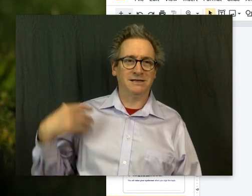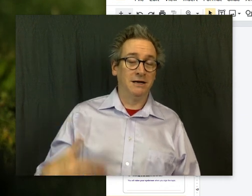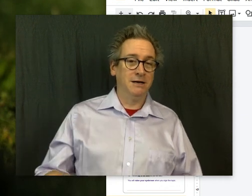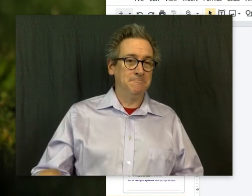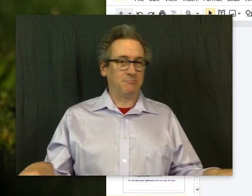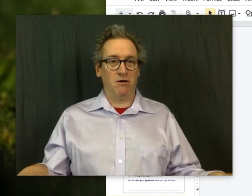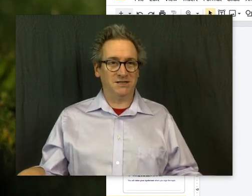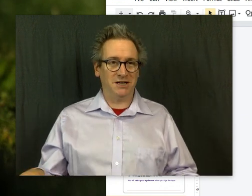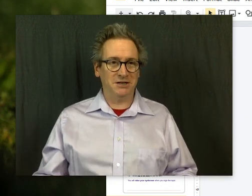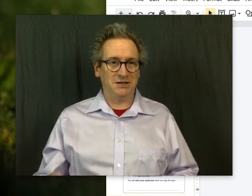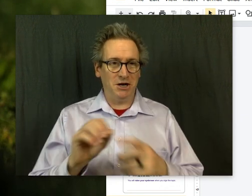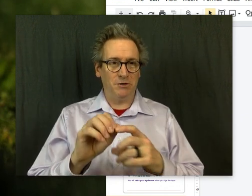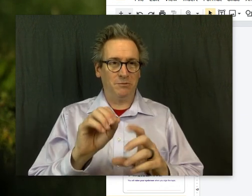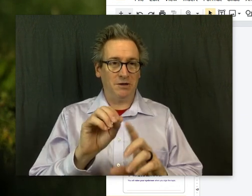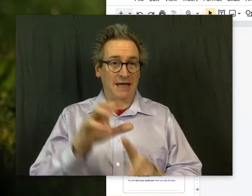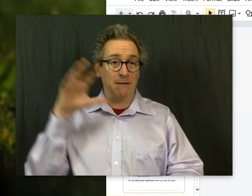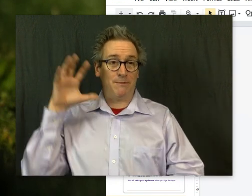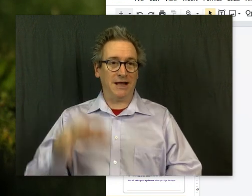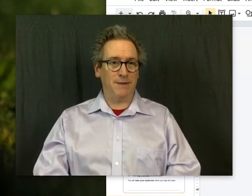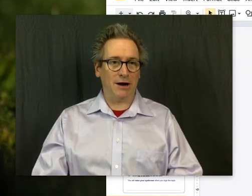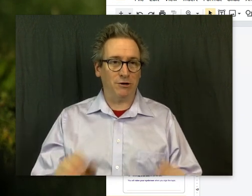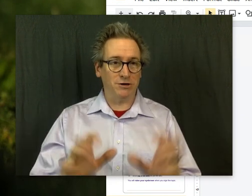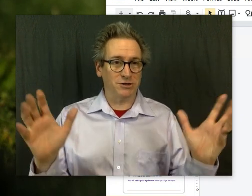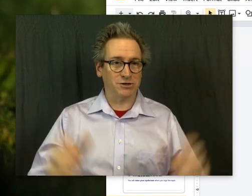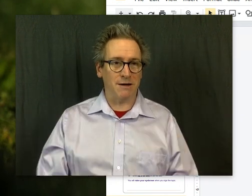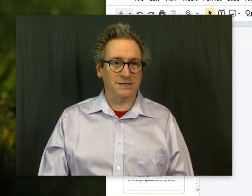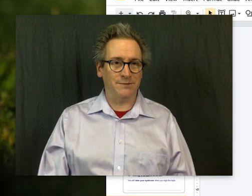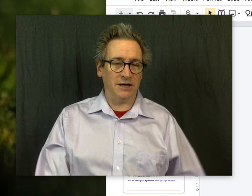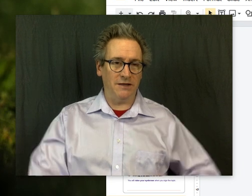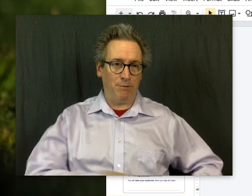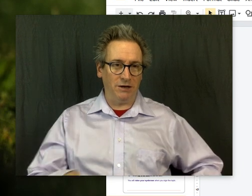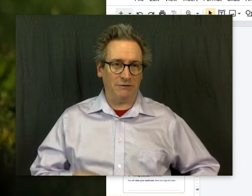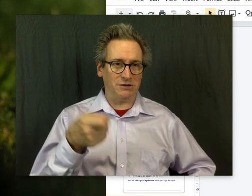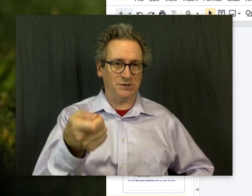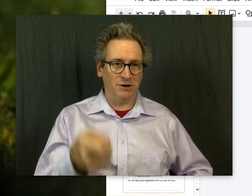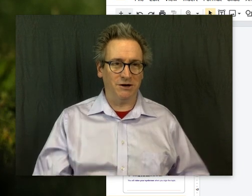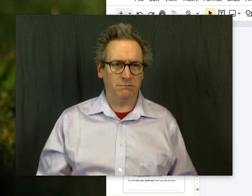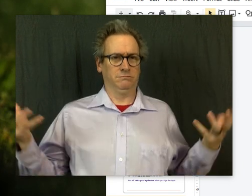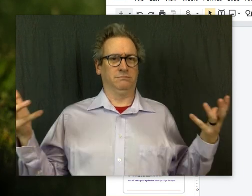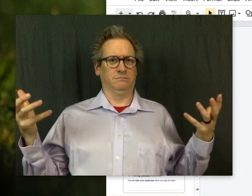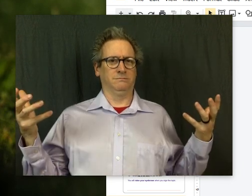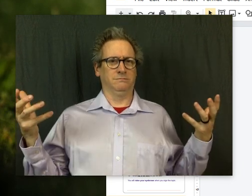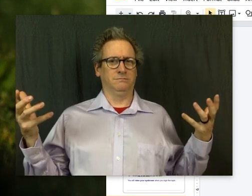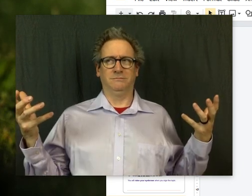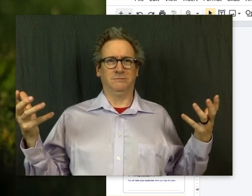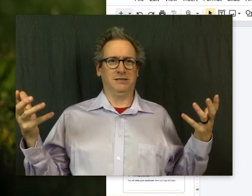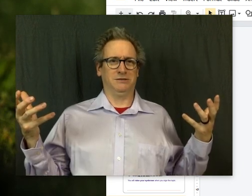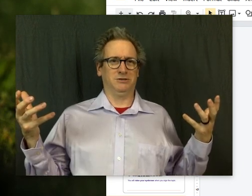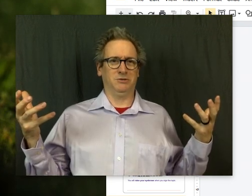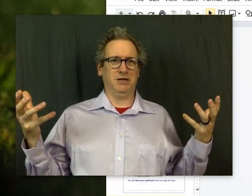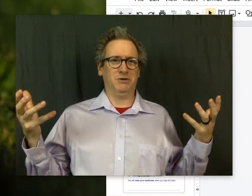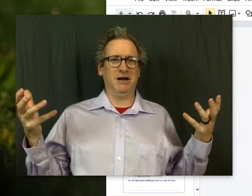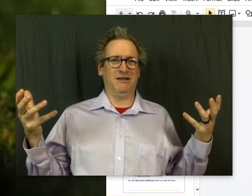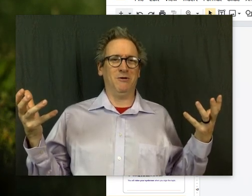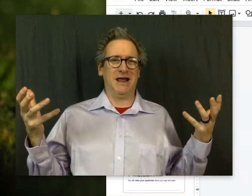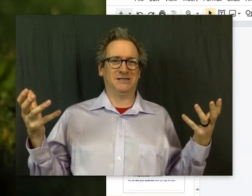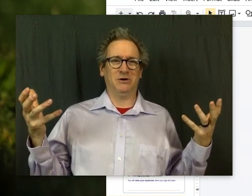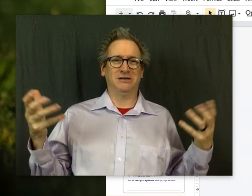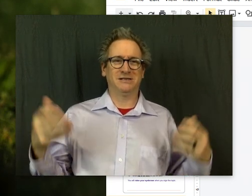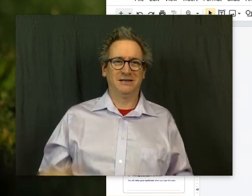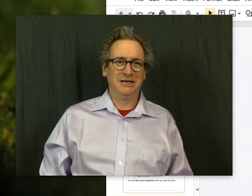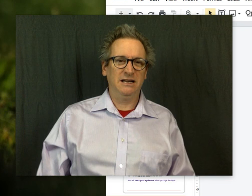1700s, all of a sudden, the camera pans back or you're describing something and they pull out their sword. It's 2020. No one